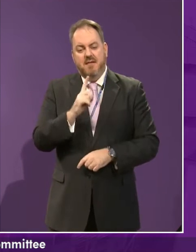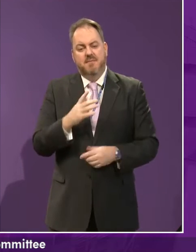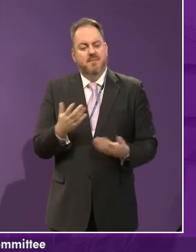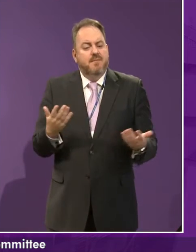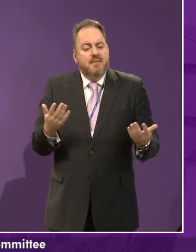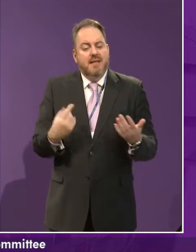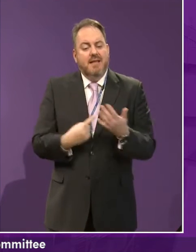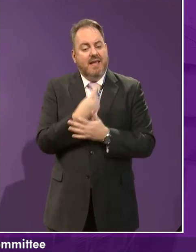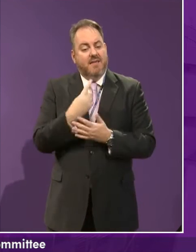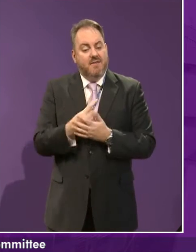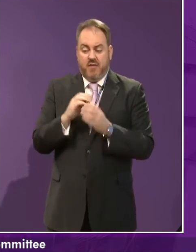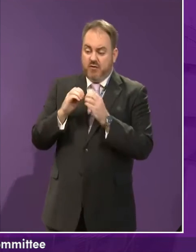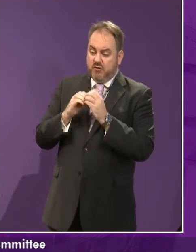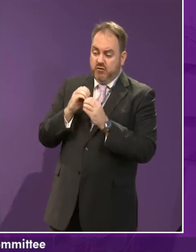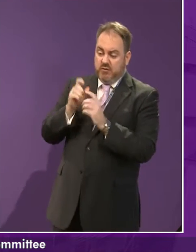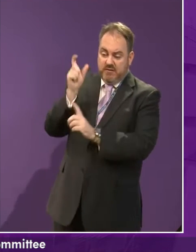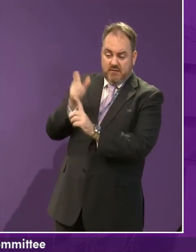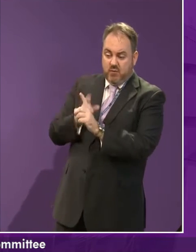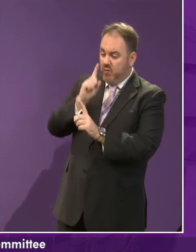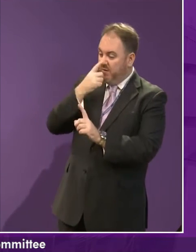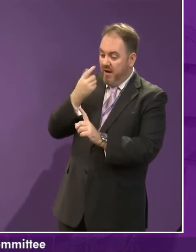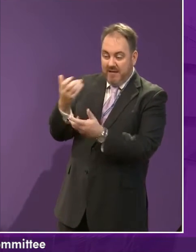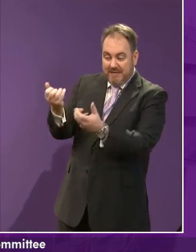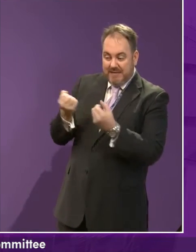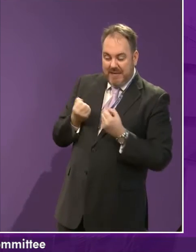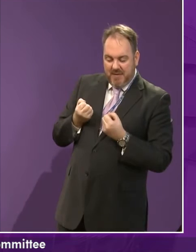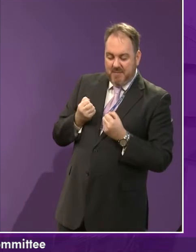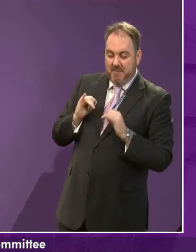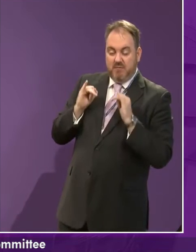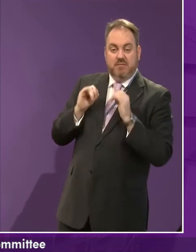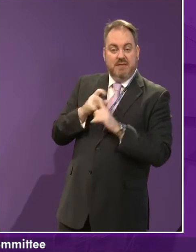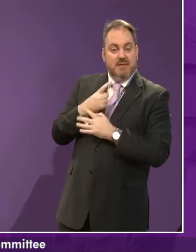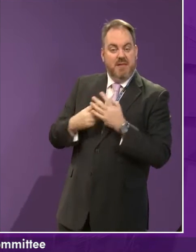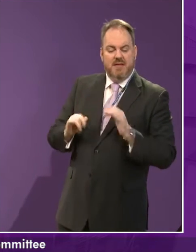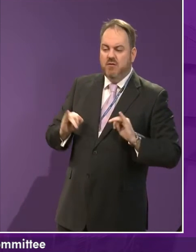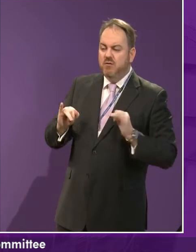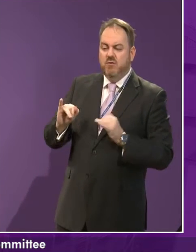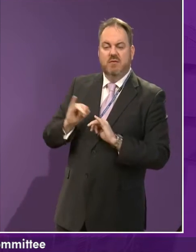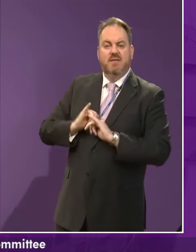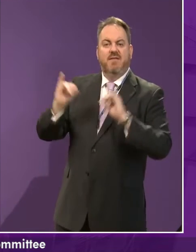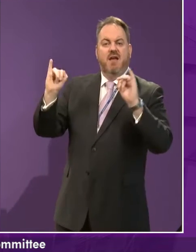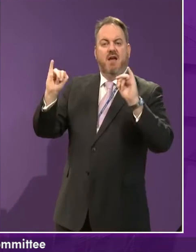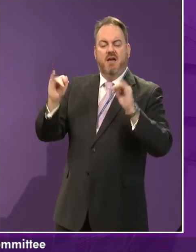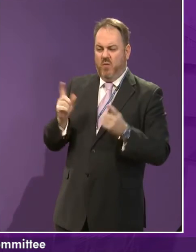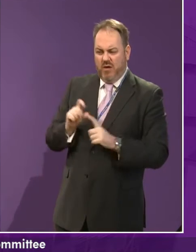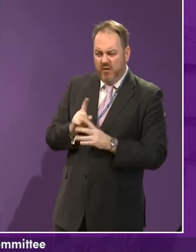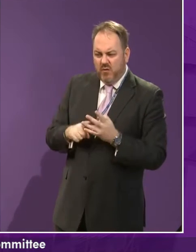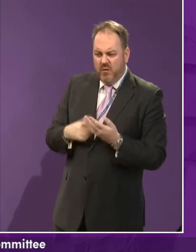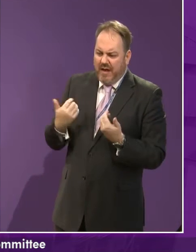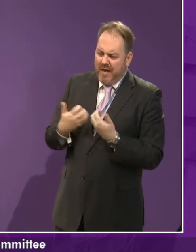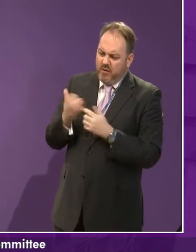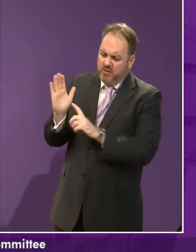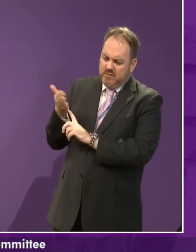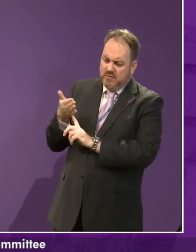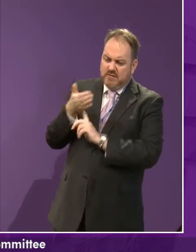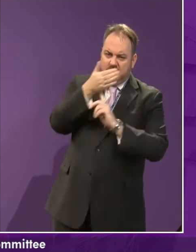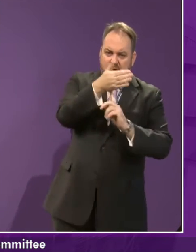where do you signpost them onto? Or how would you deal with an individual who, for whatever reason, because of their disability, you